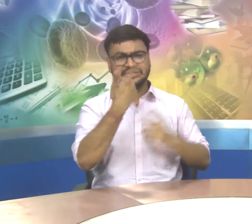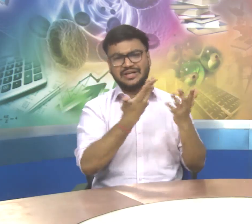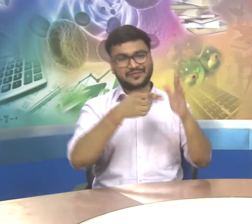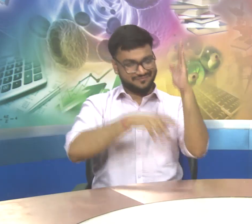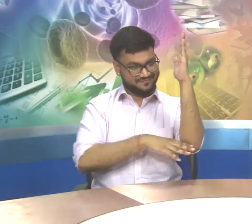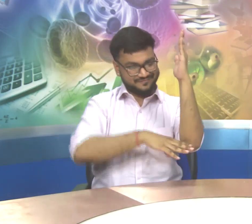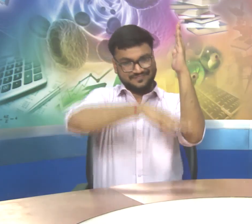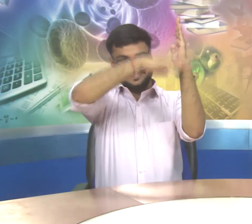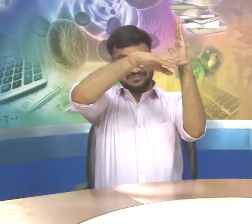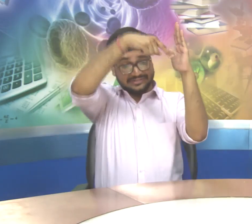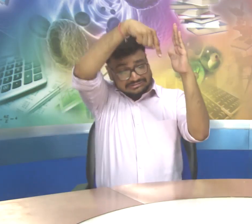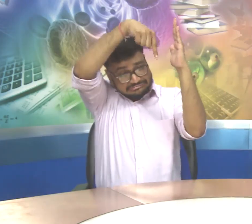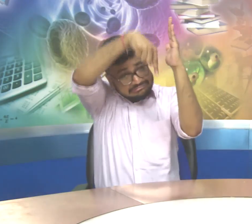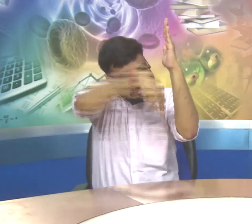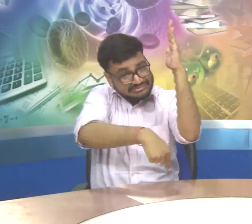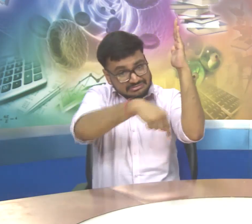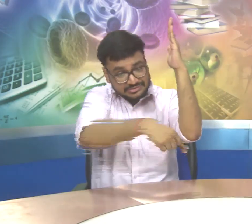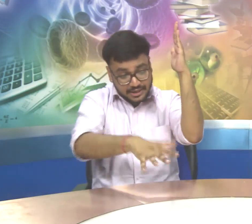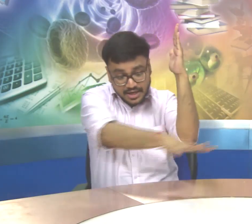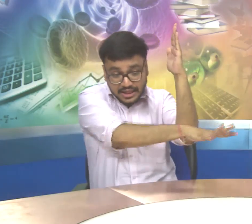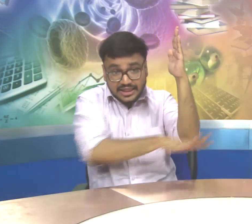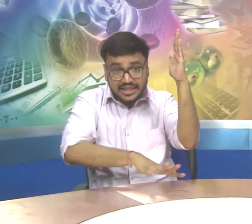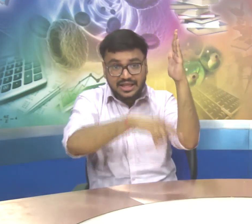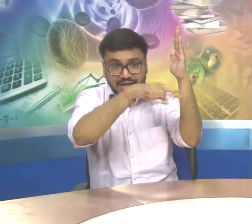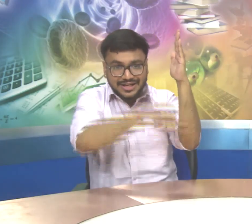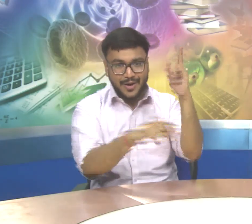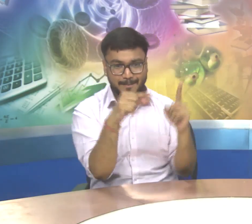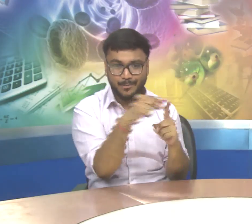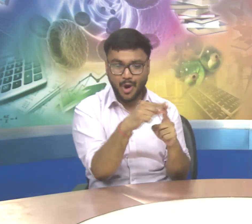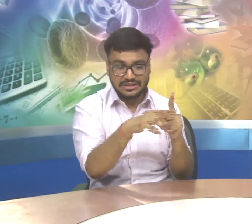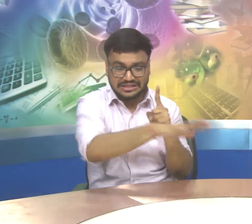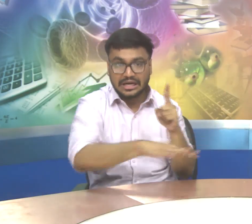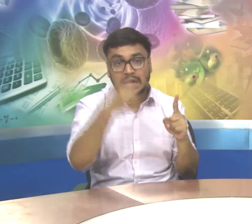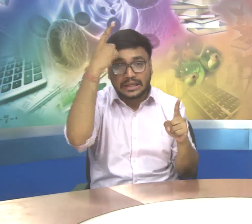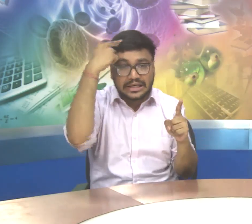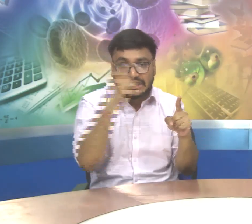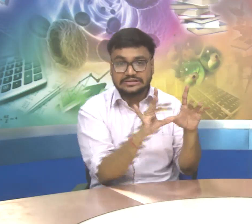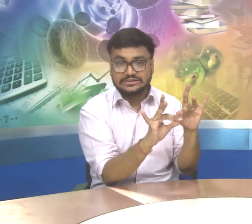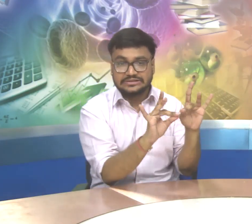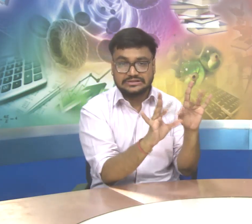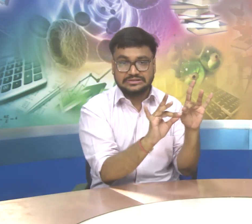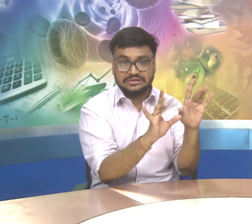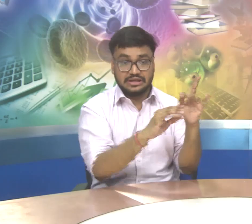This picture on the screen shows that petroleum and natural gas are fossil fuels